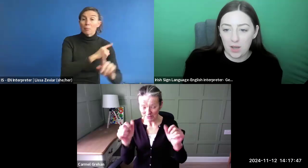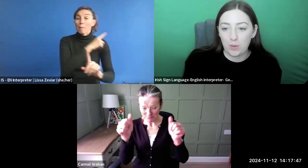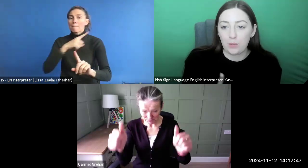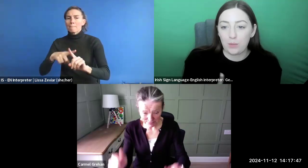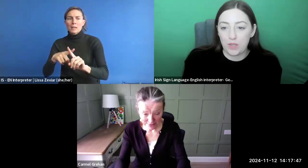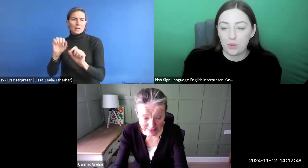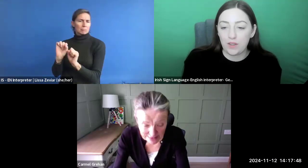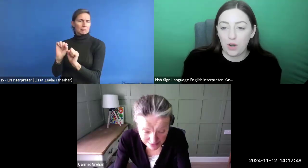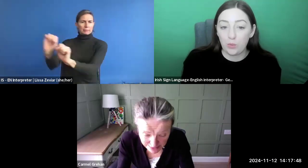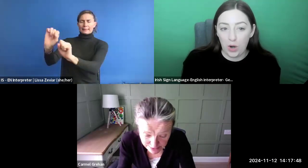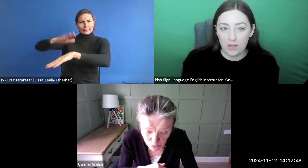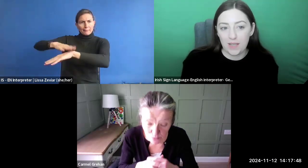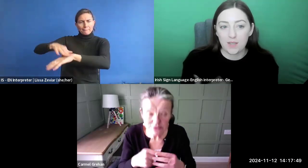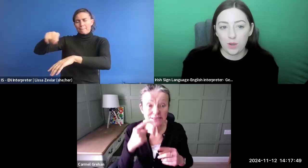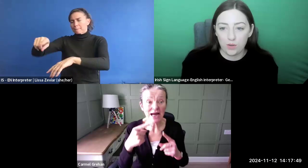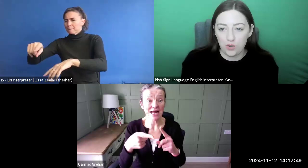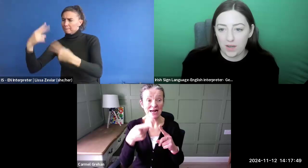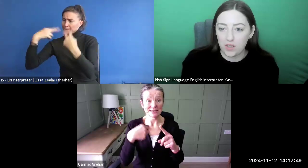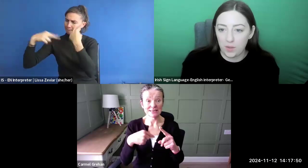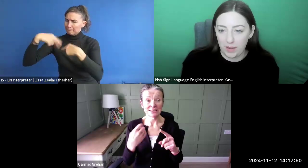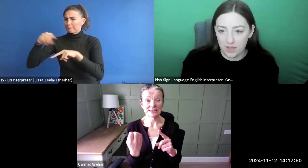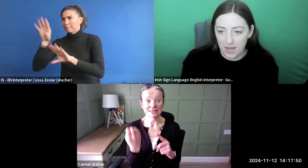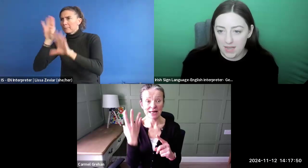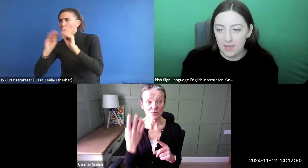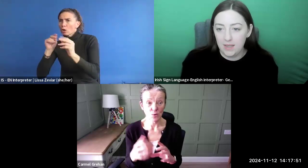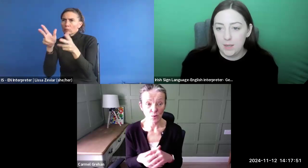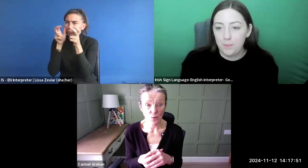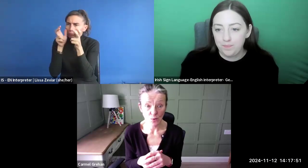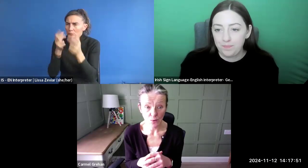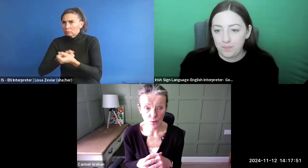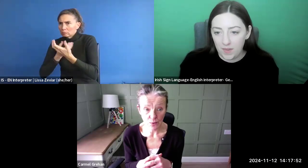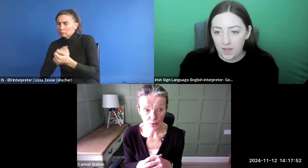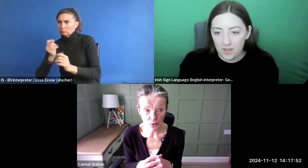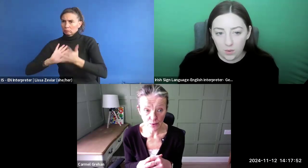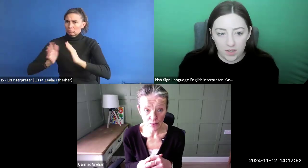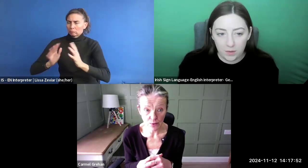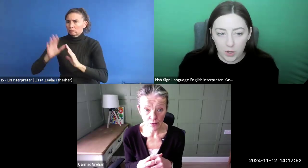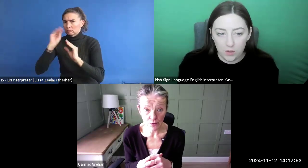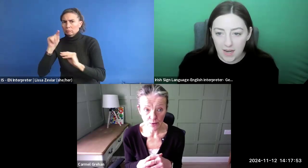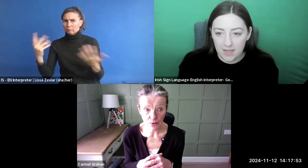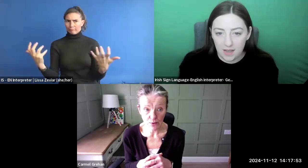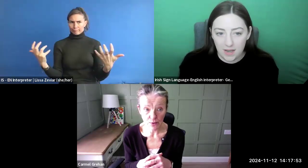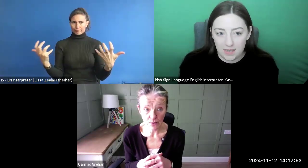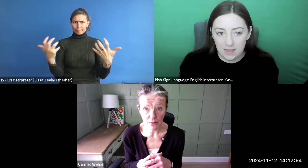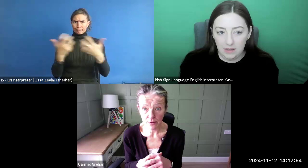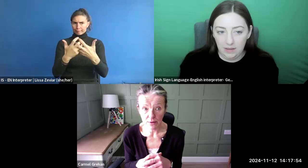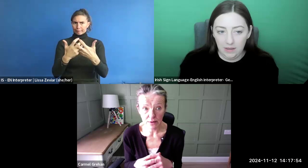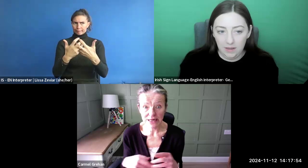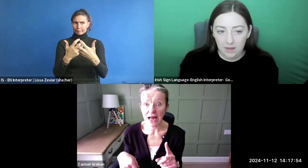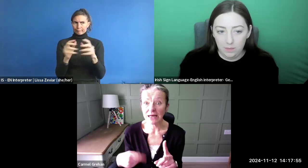lab time where they would be doing their own work. So that's what I'm going to try and talk about today. So can we go to the next